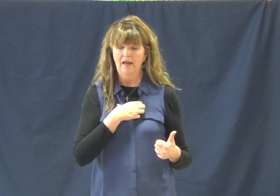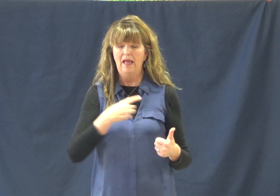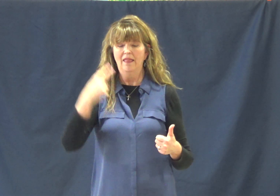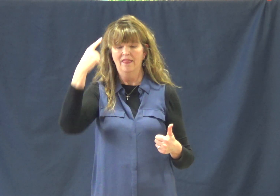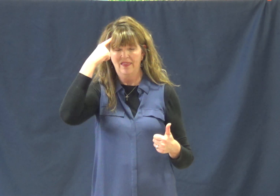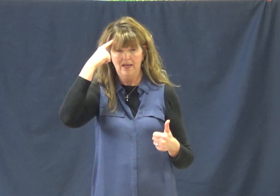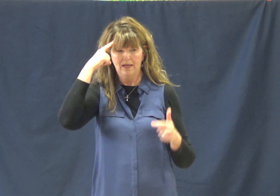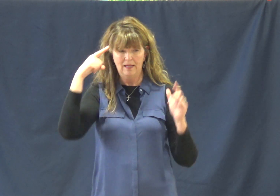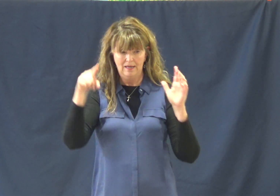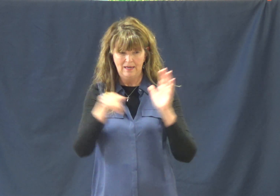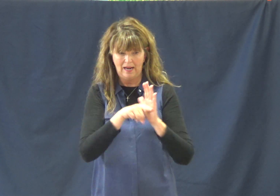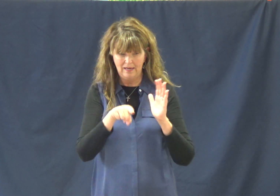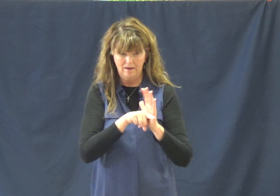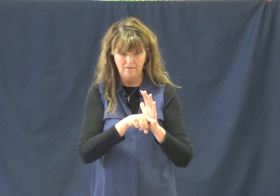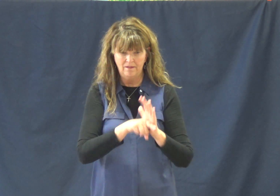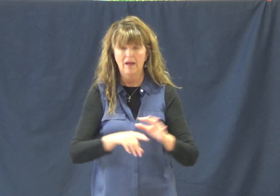People need to stop complaining